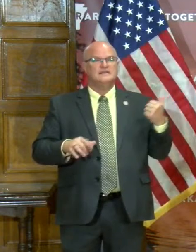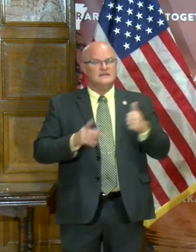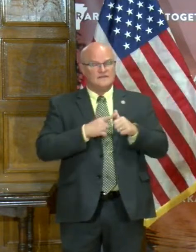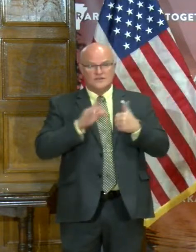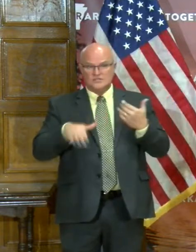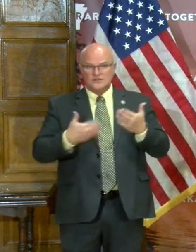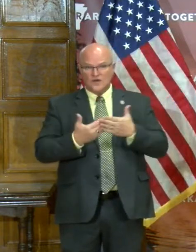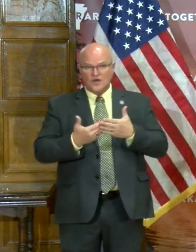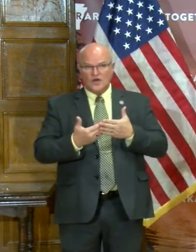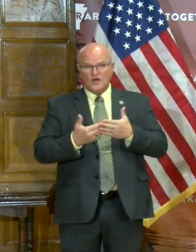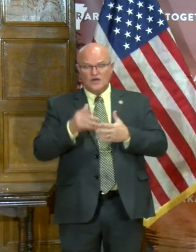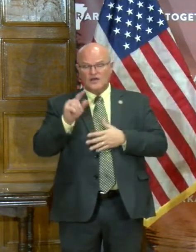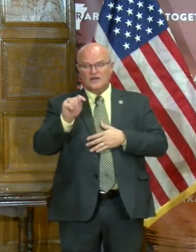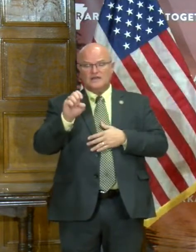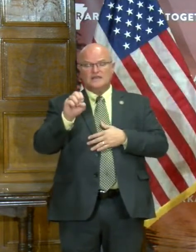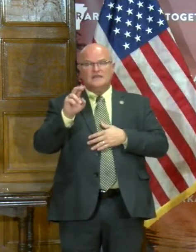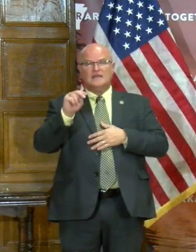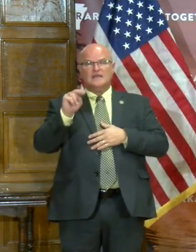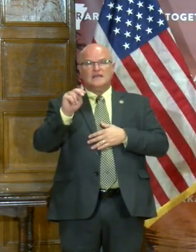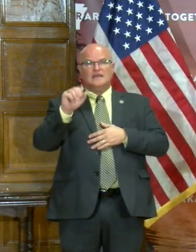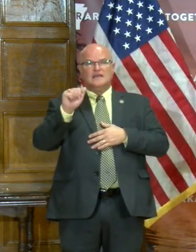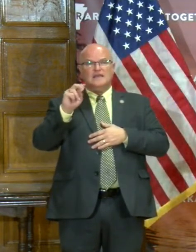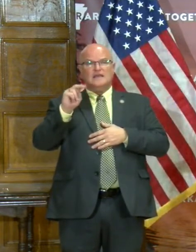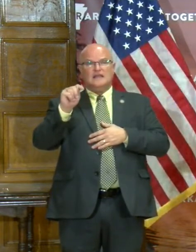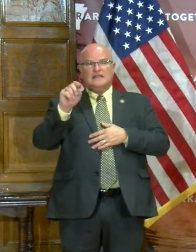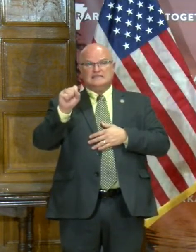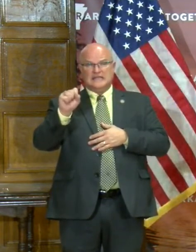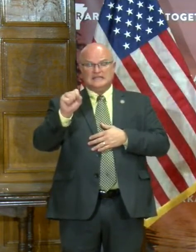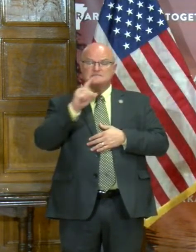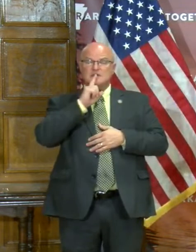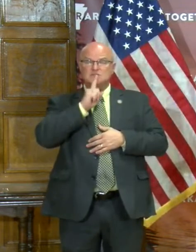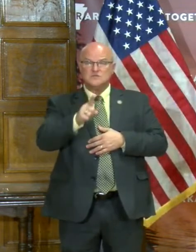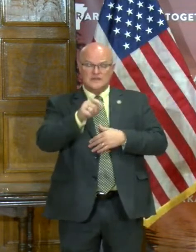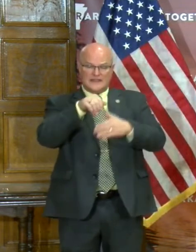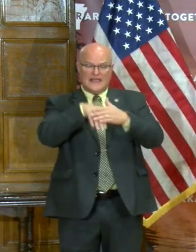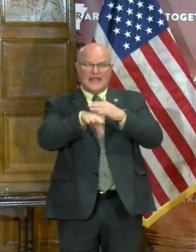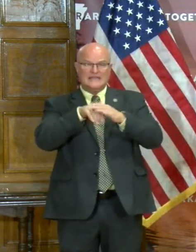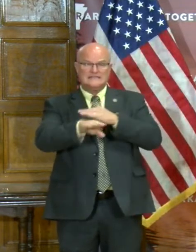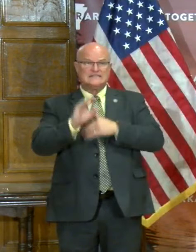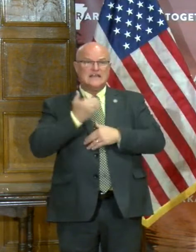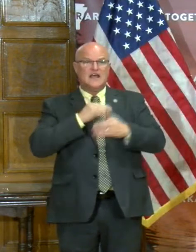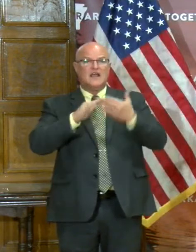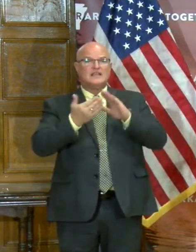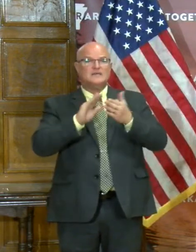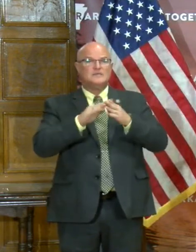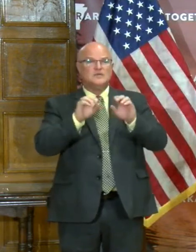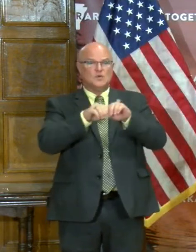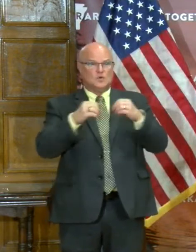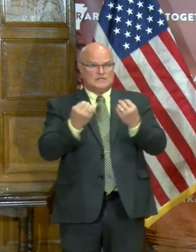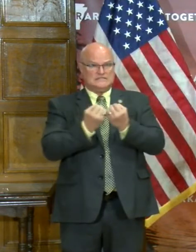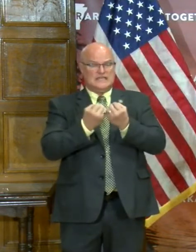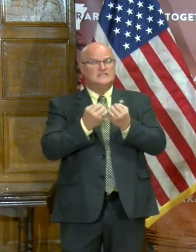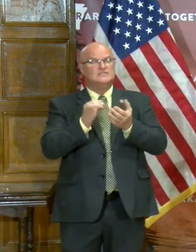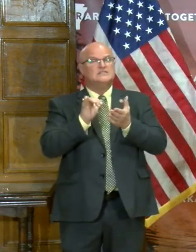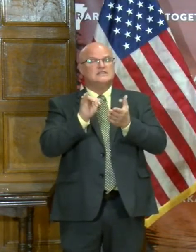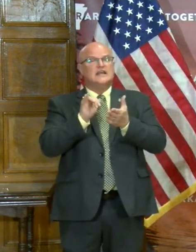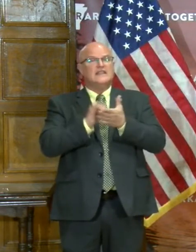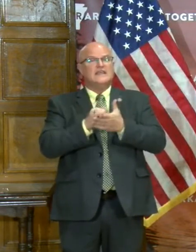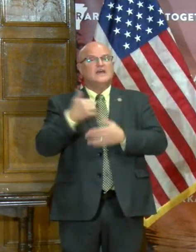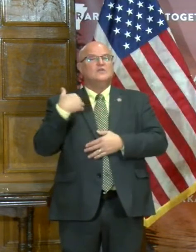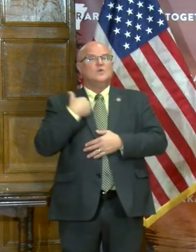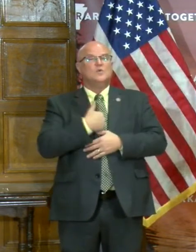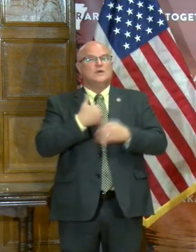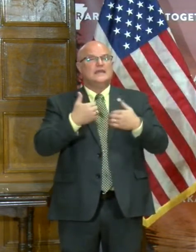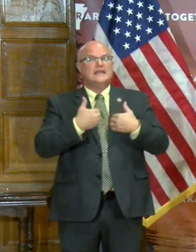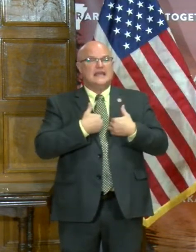first of all, the tenants need to make sure that they access our community organizations that we